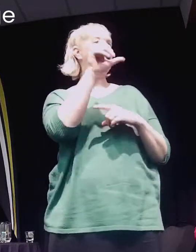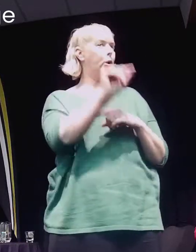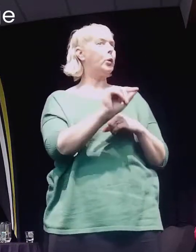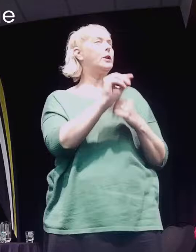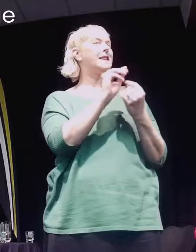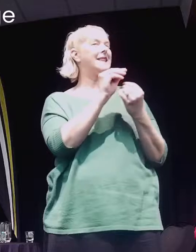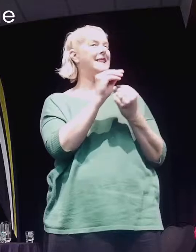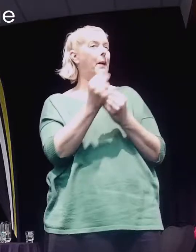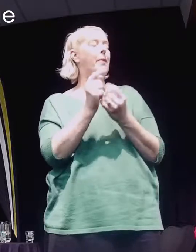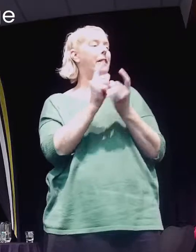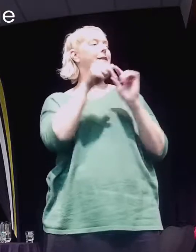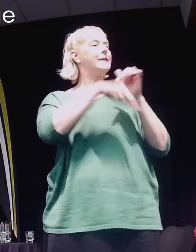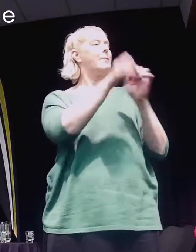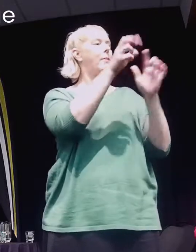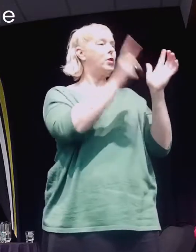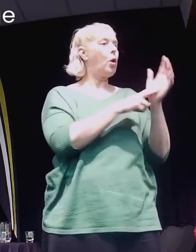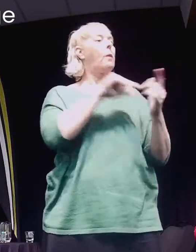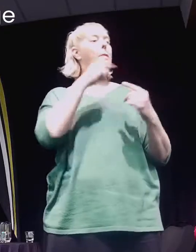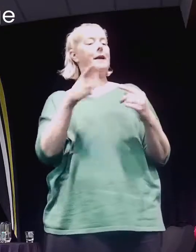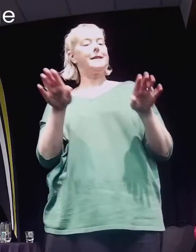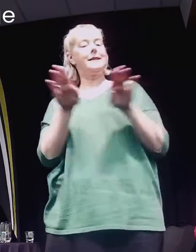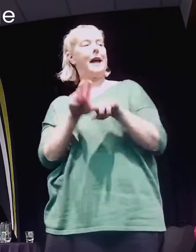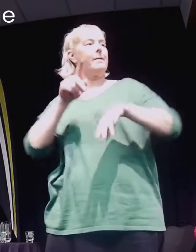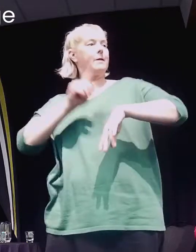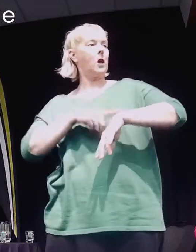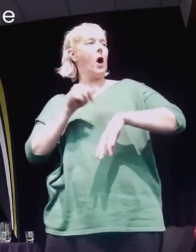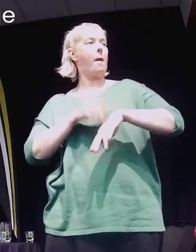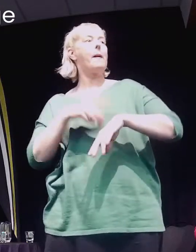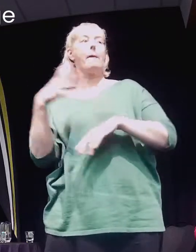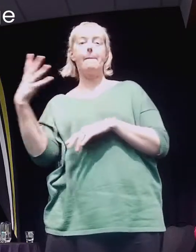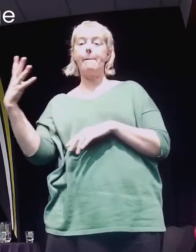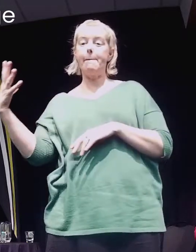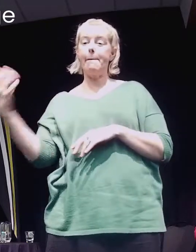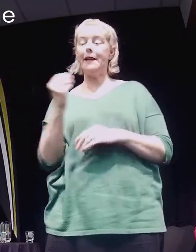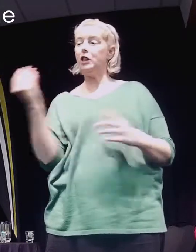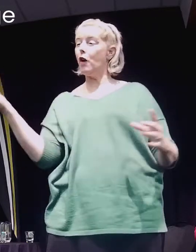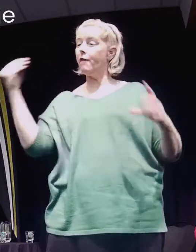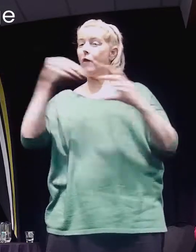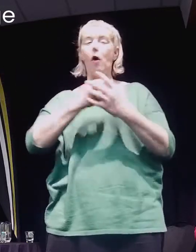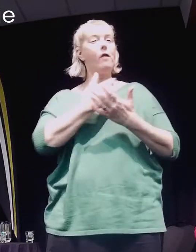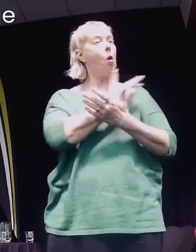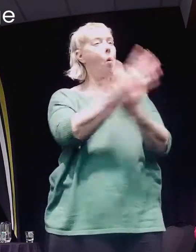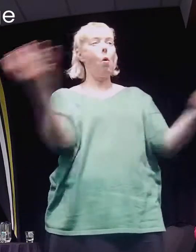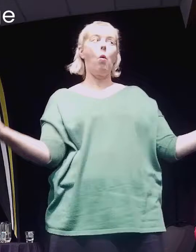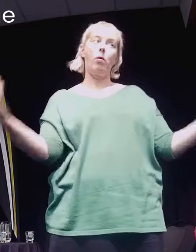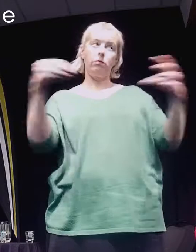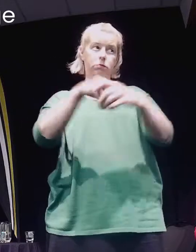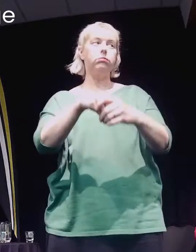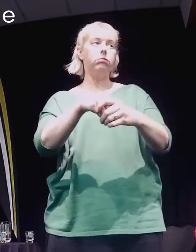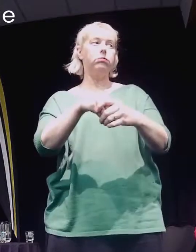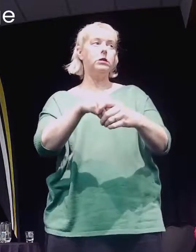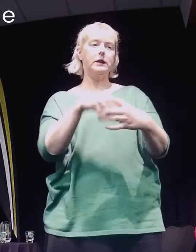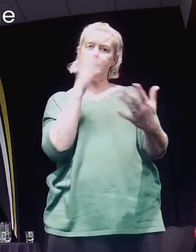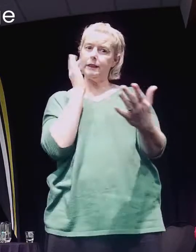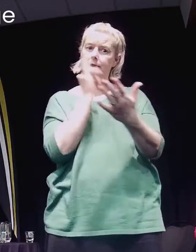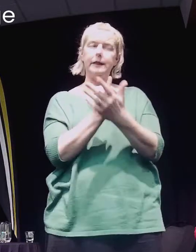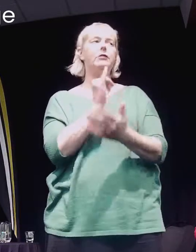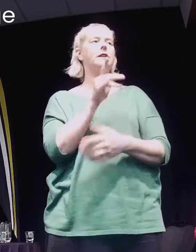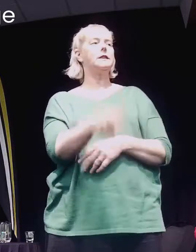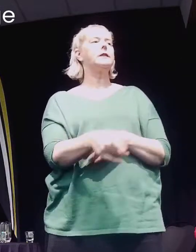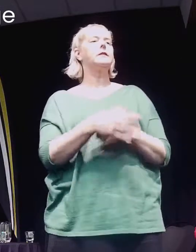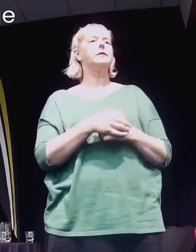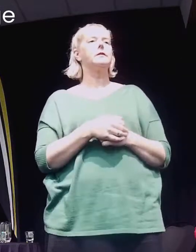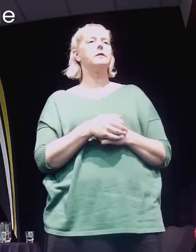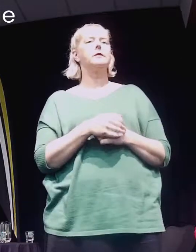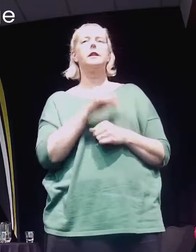to involve everyone. It's a serious matter. But if we start in Palmerston North, we're gonna lead